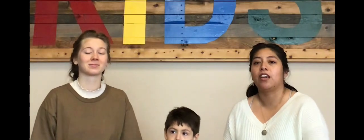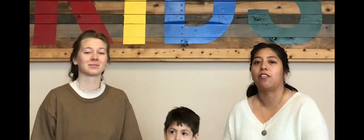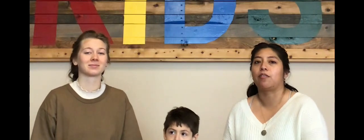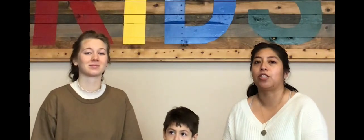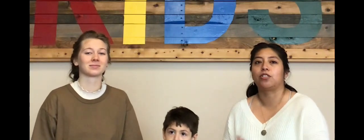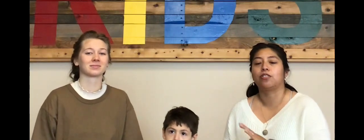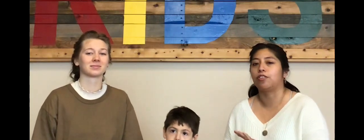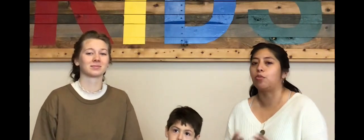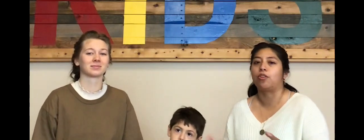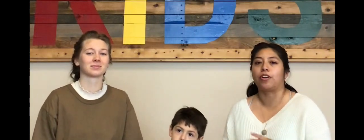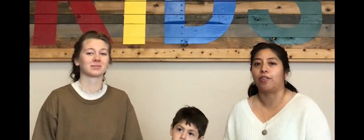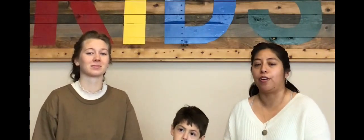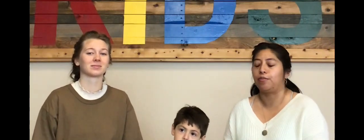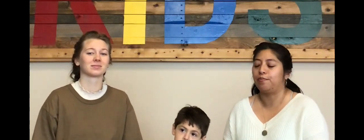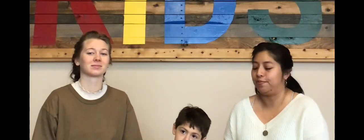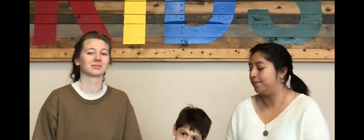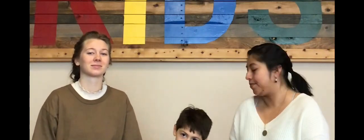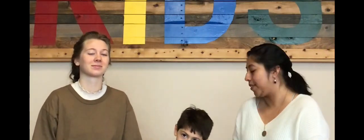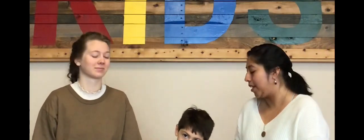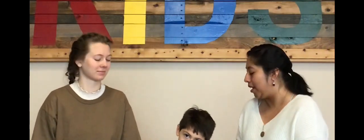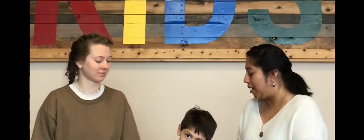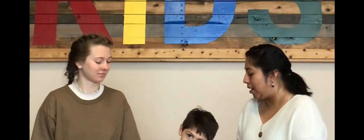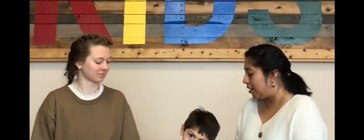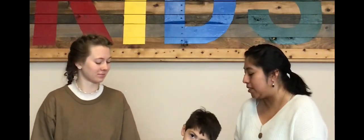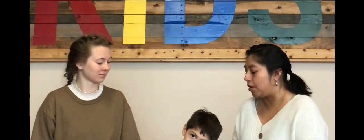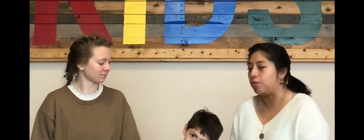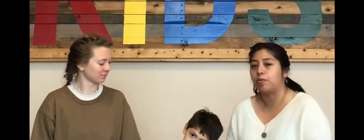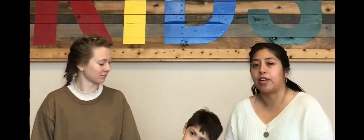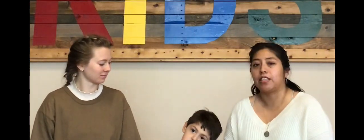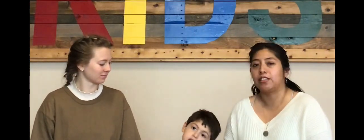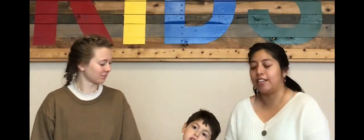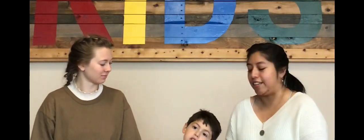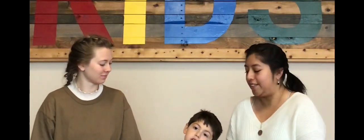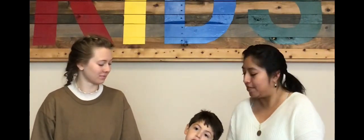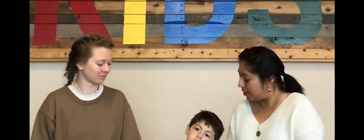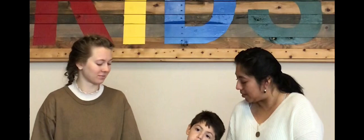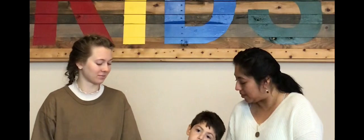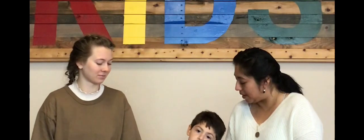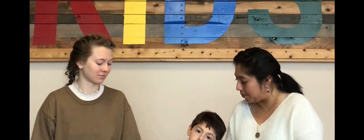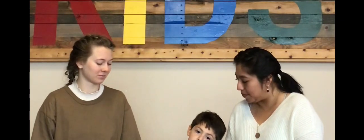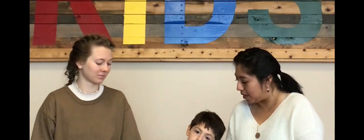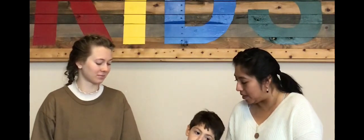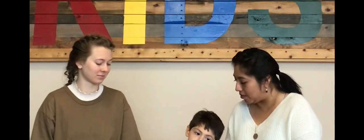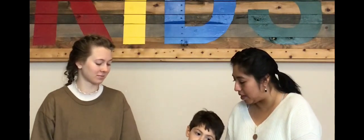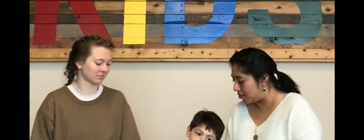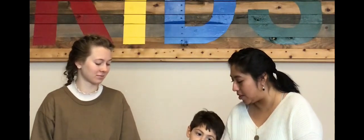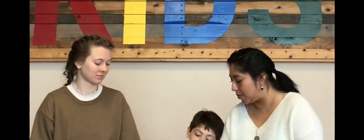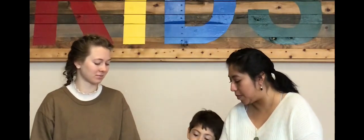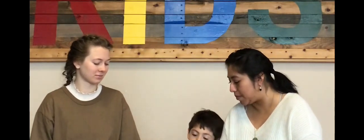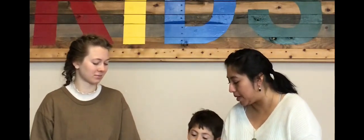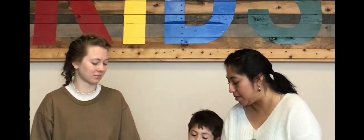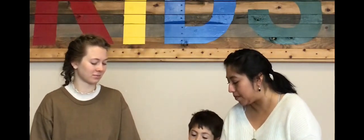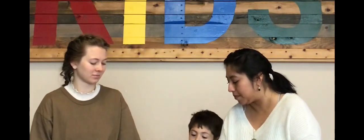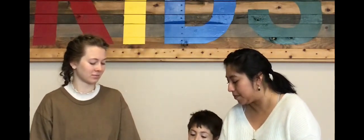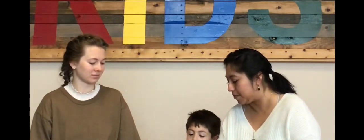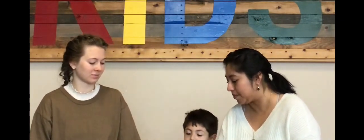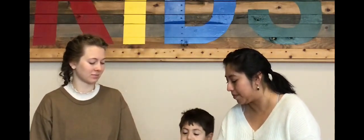you wish to learn more on your own. So we will get started. What is this?